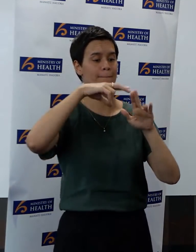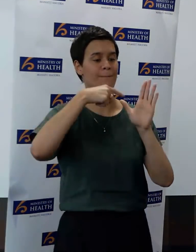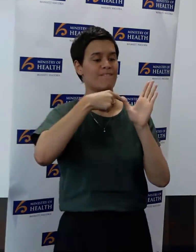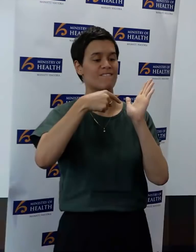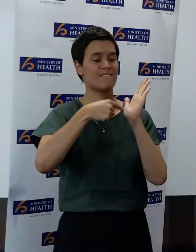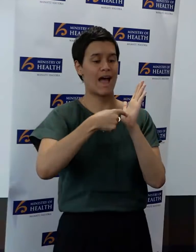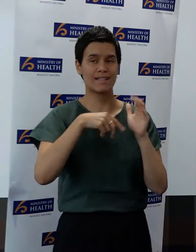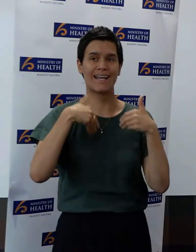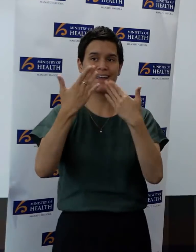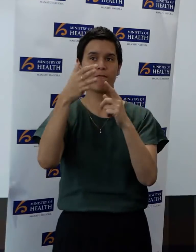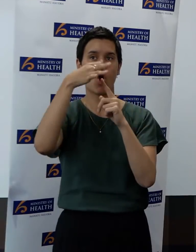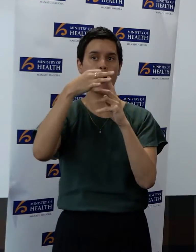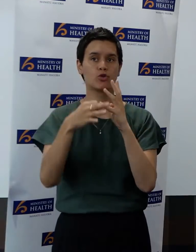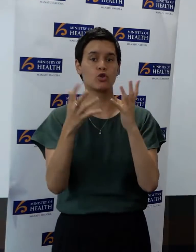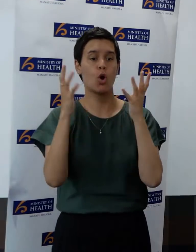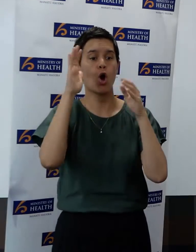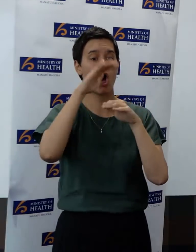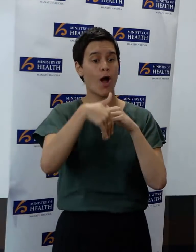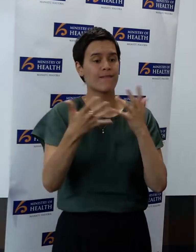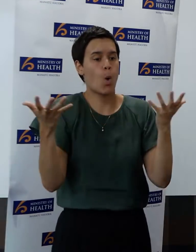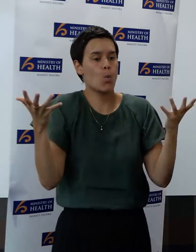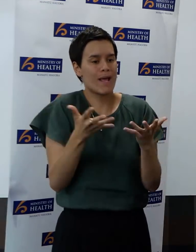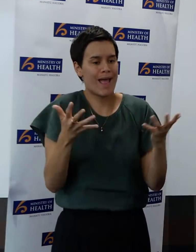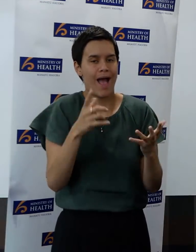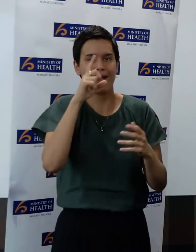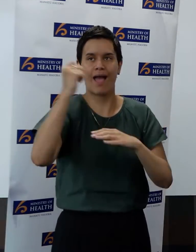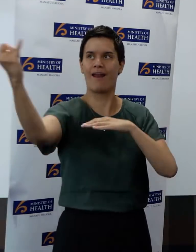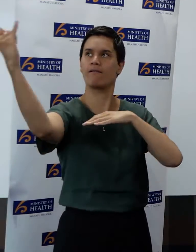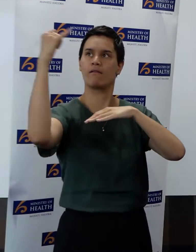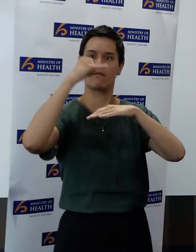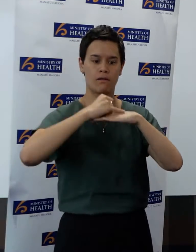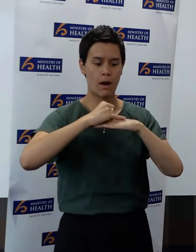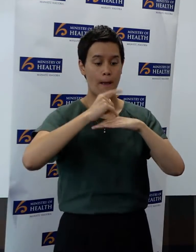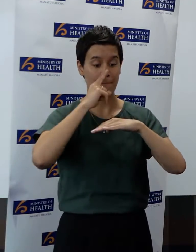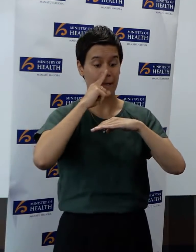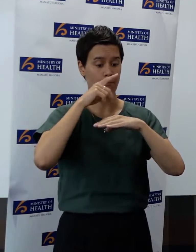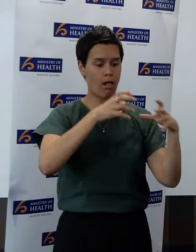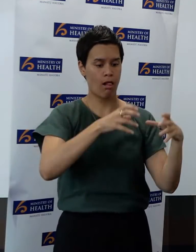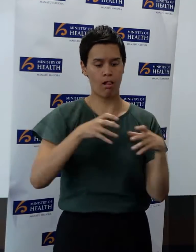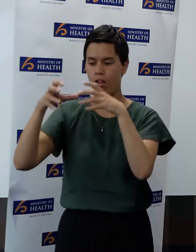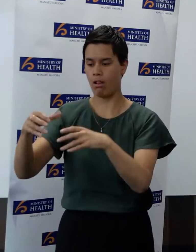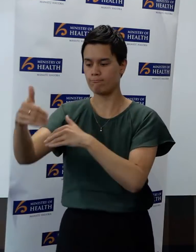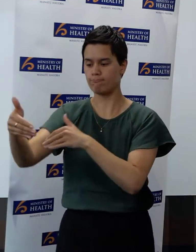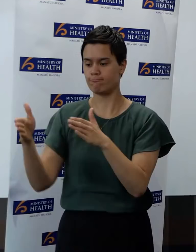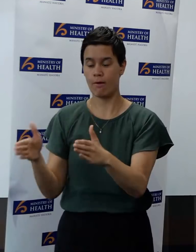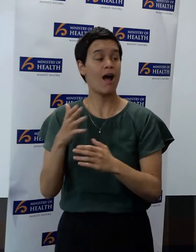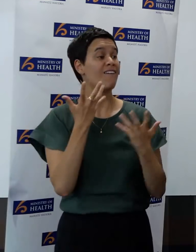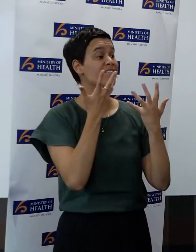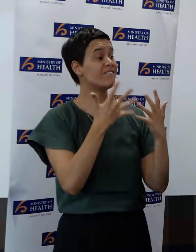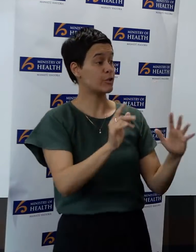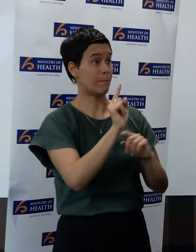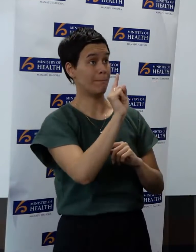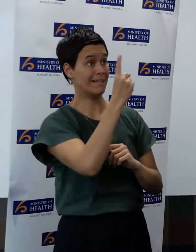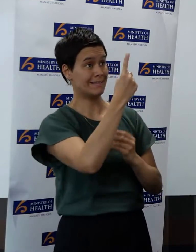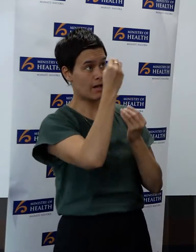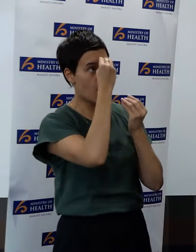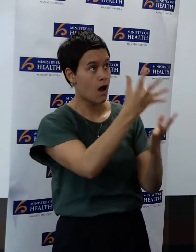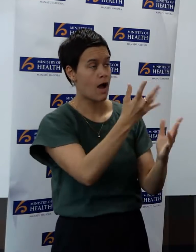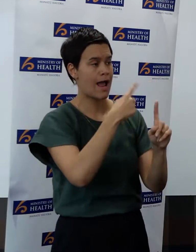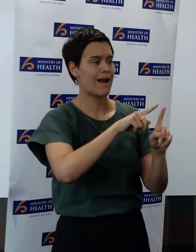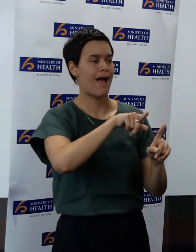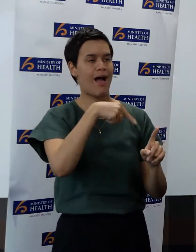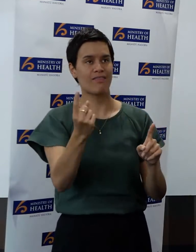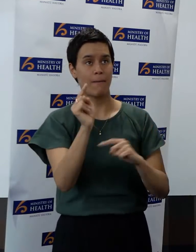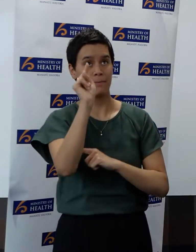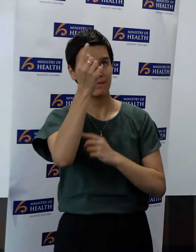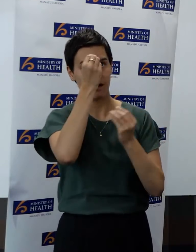quarantine people, is that right? Or have you given it to... We've given the advice to the Health Minister and other ministers, yes, and we've worked very closely with MFAT